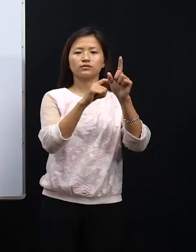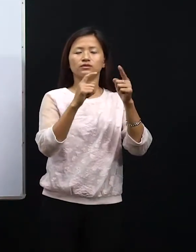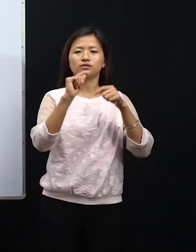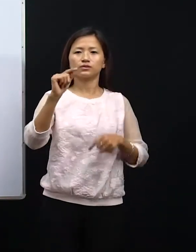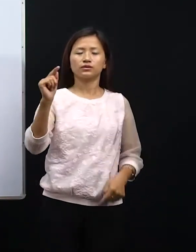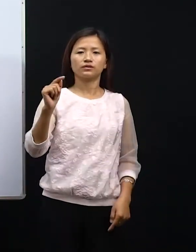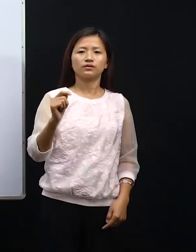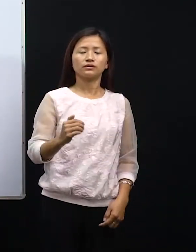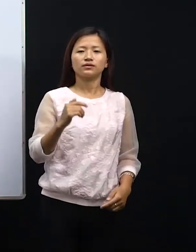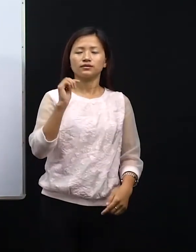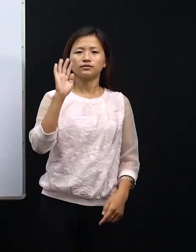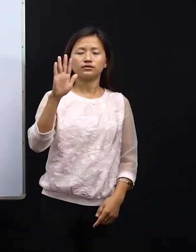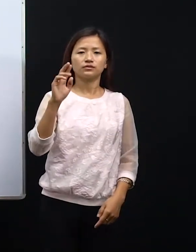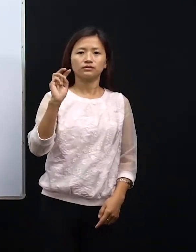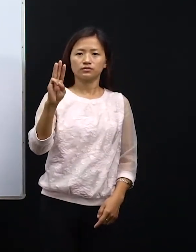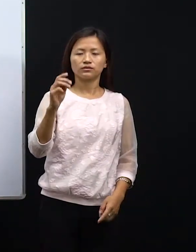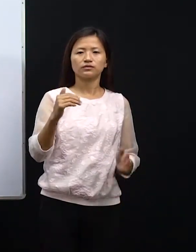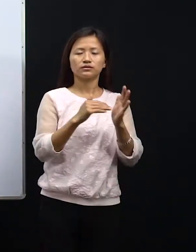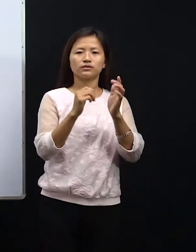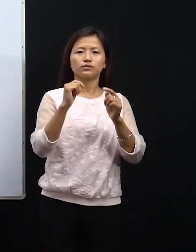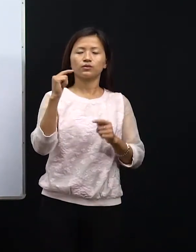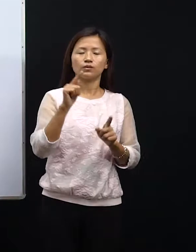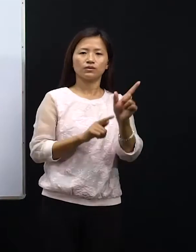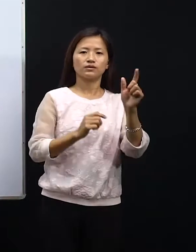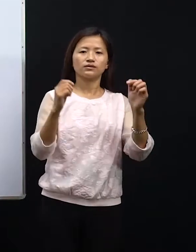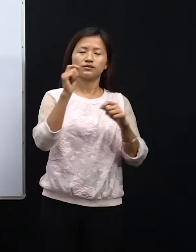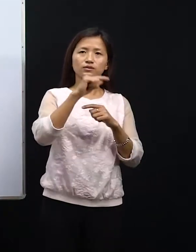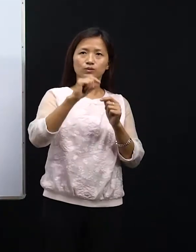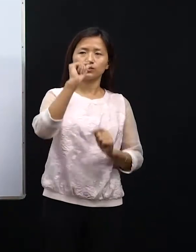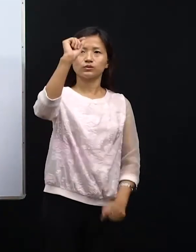Alright? And if you look,